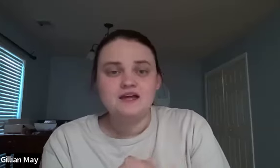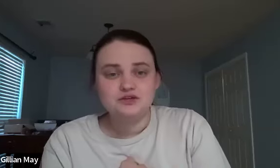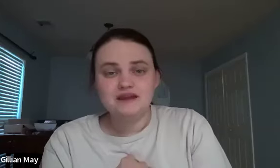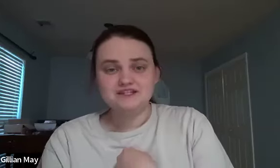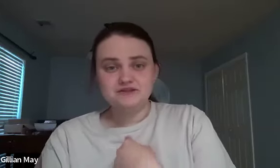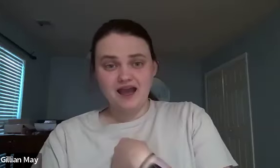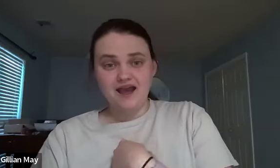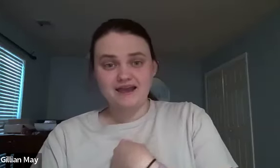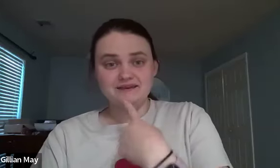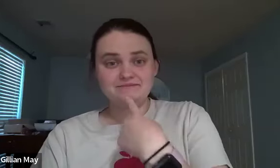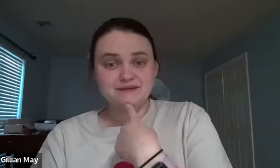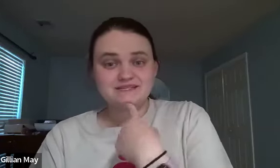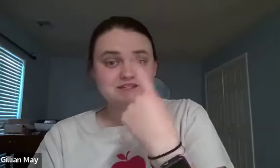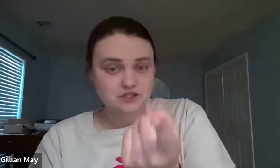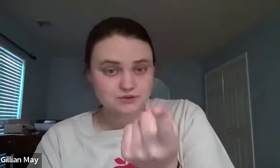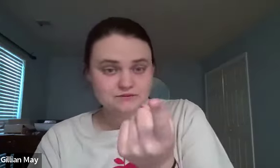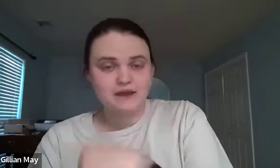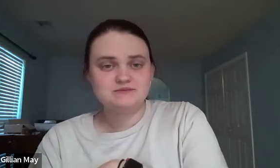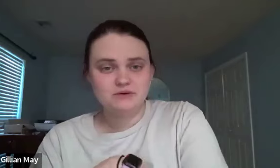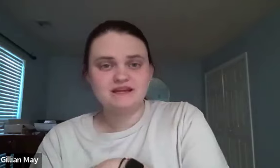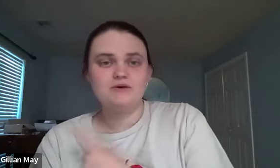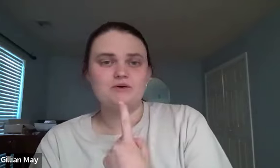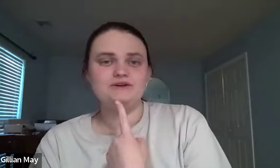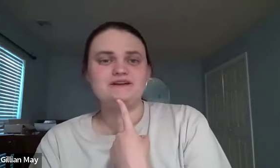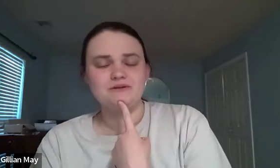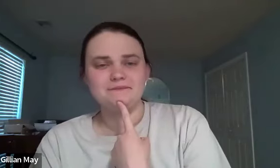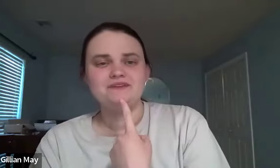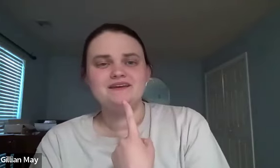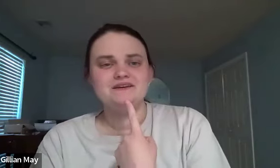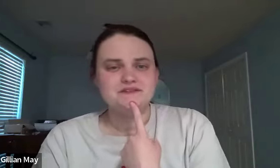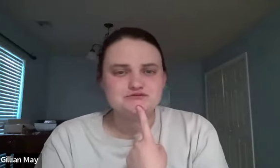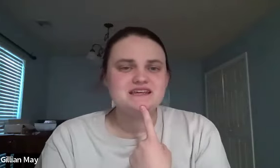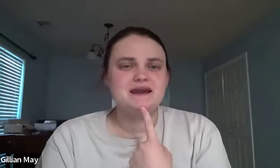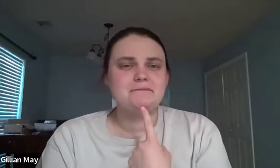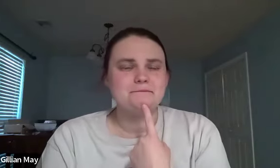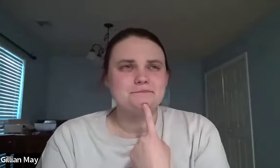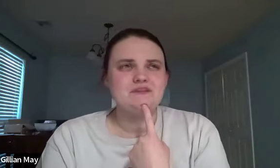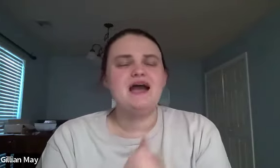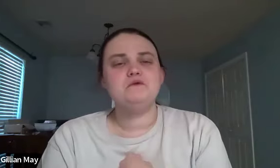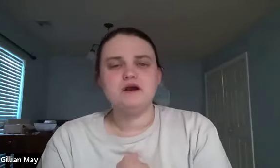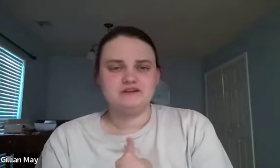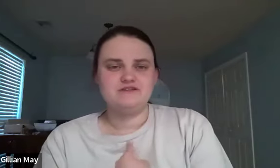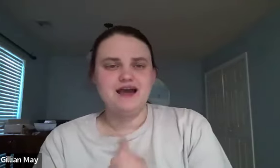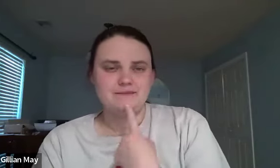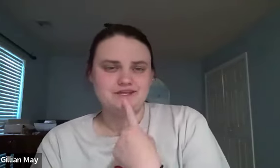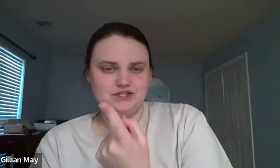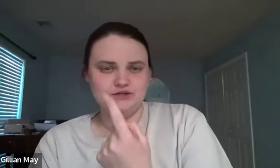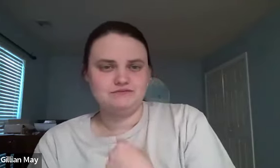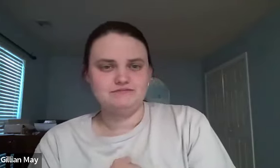You can do the I miss you as pointing, or you can go like, this one's like, I would probably do the I miss you